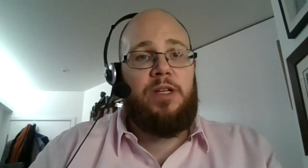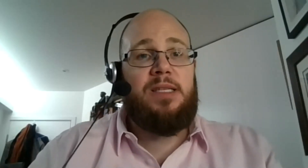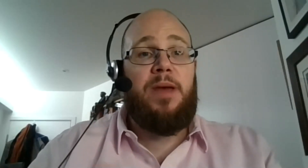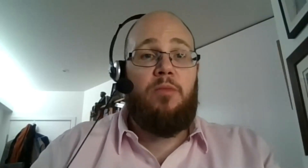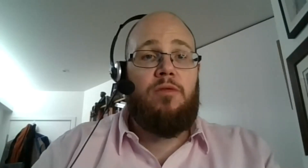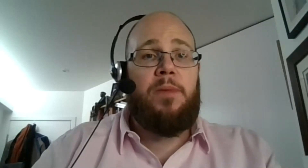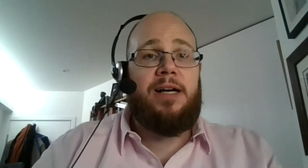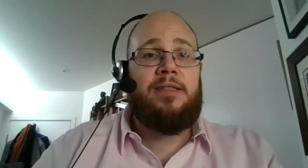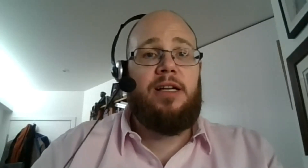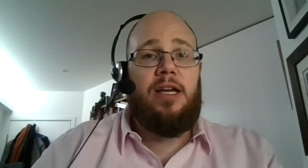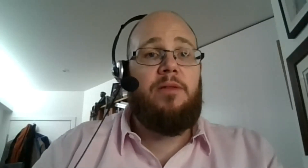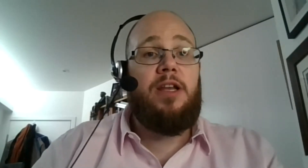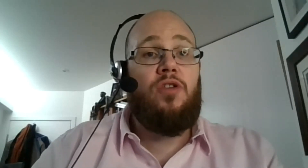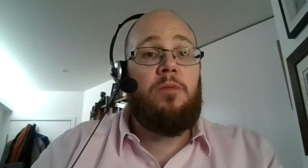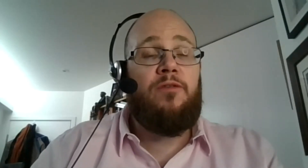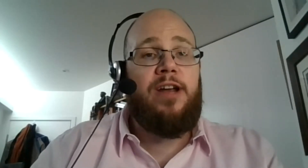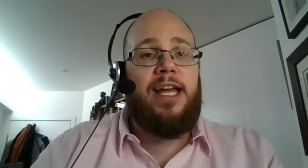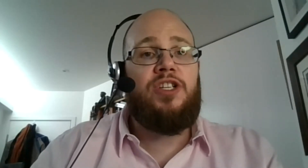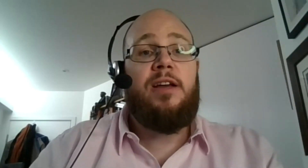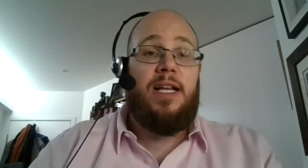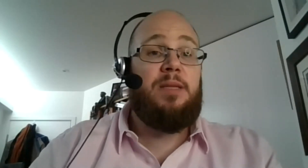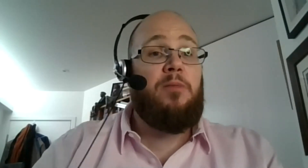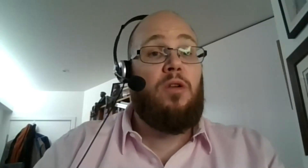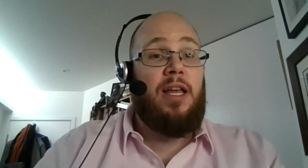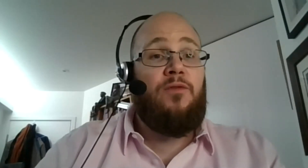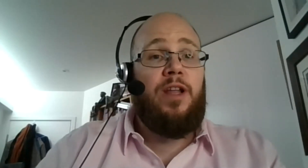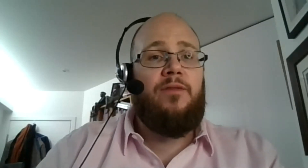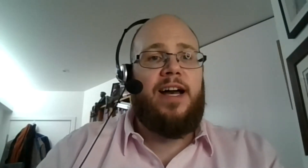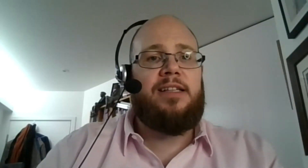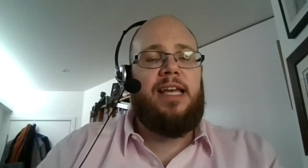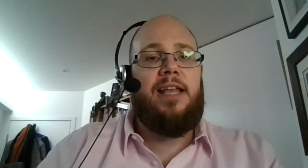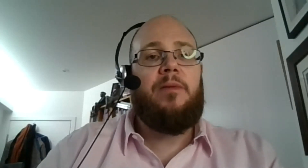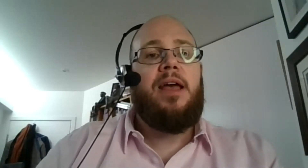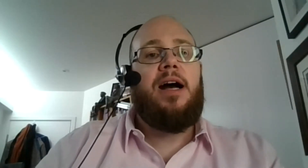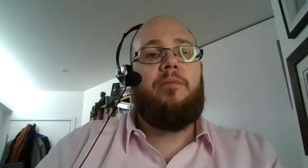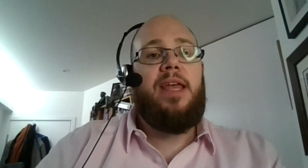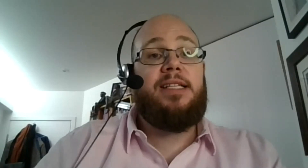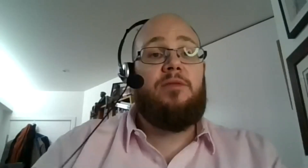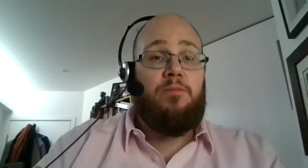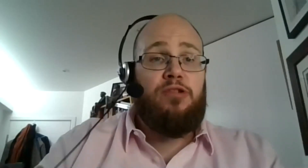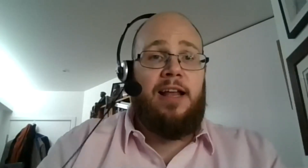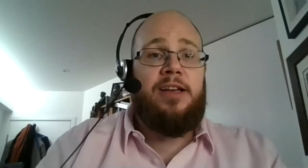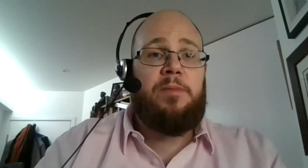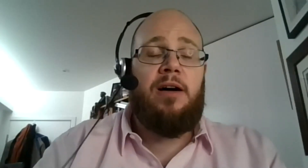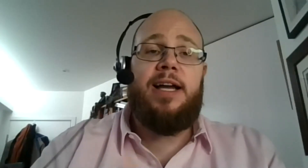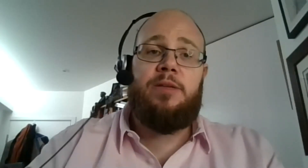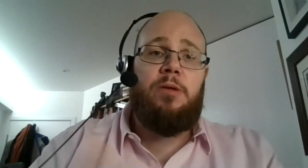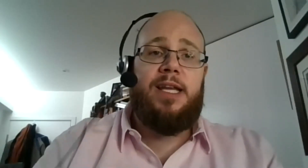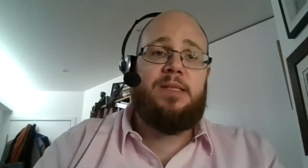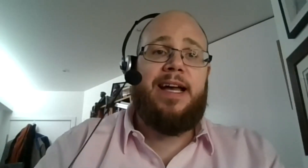is a bit more robust and can go in a normal fridge and is a bit more like the flu vaccine, is pretty close behind, and we would expect to